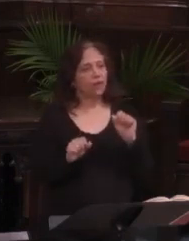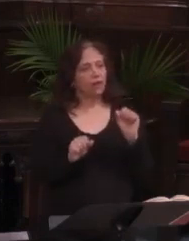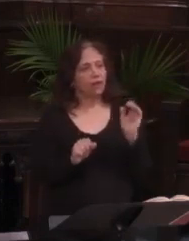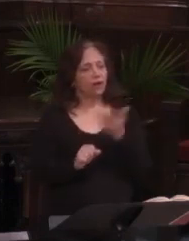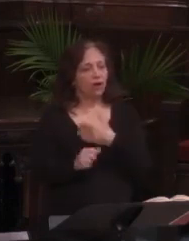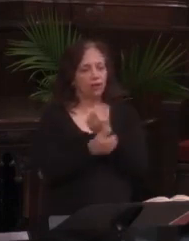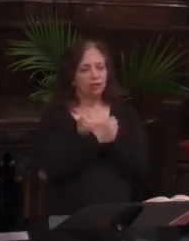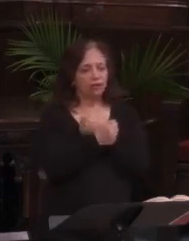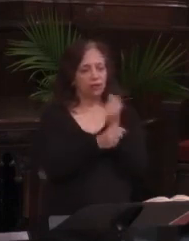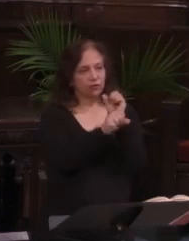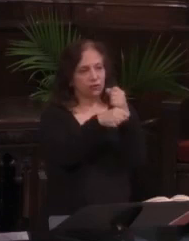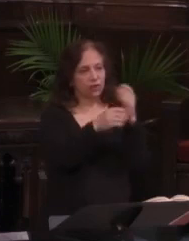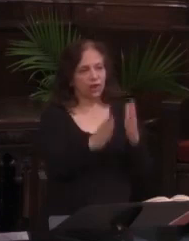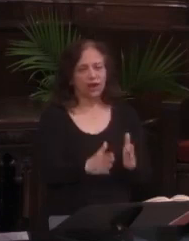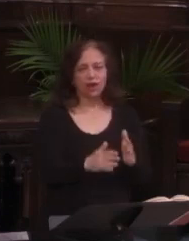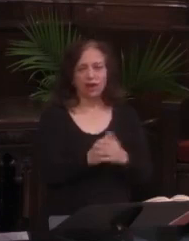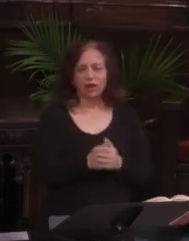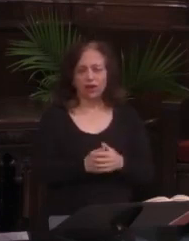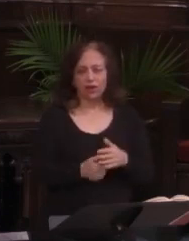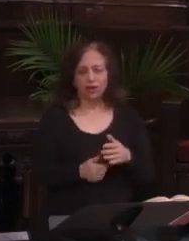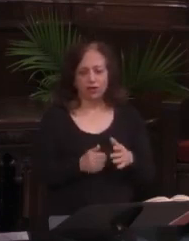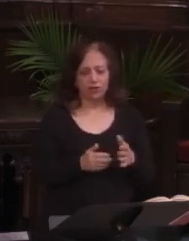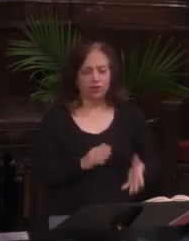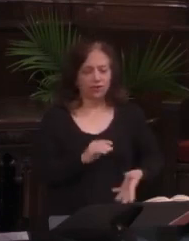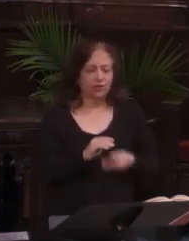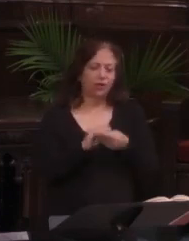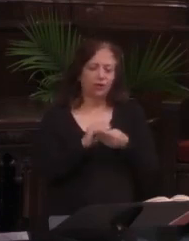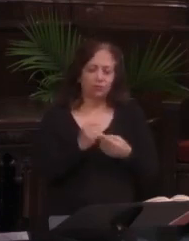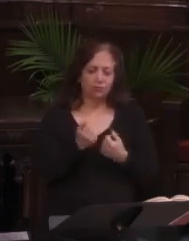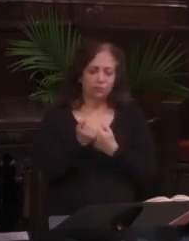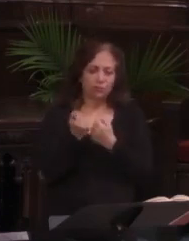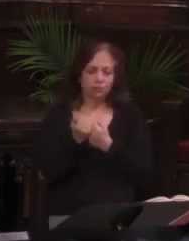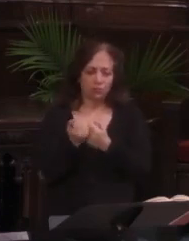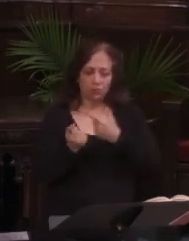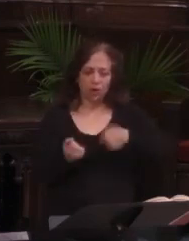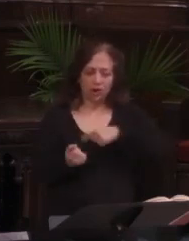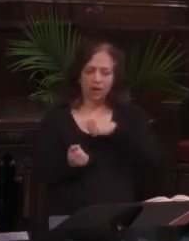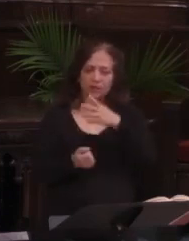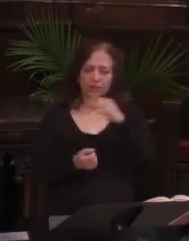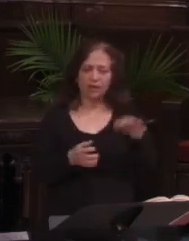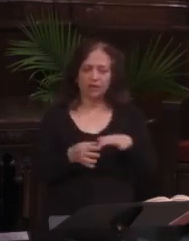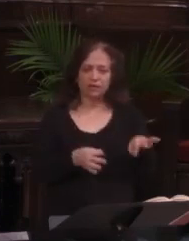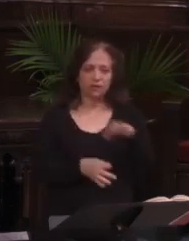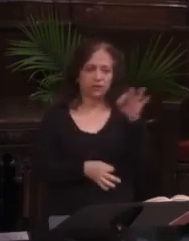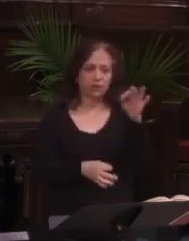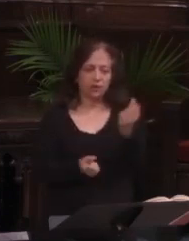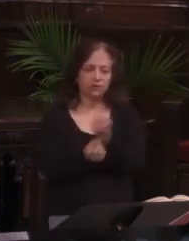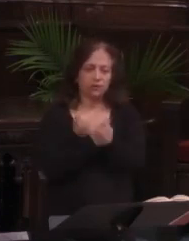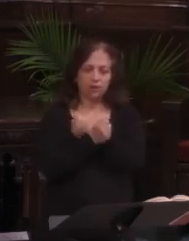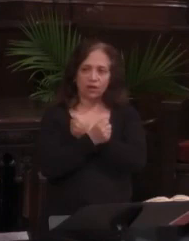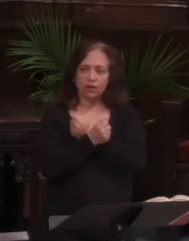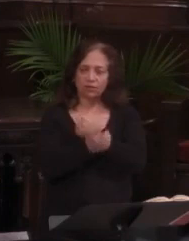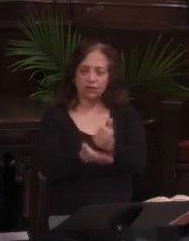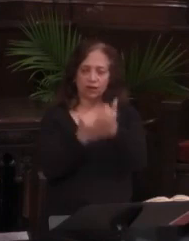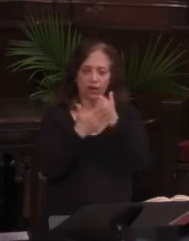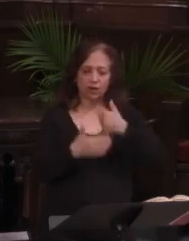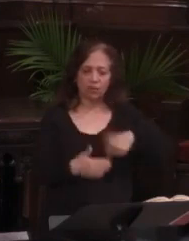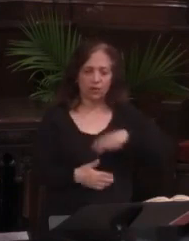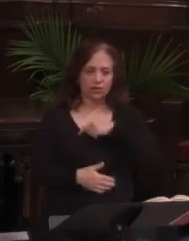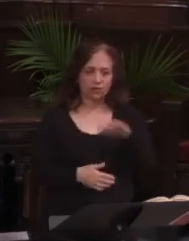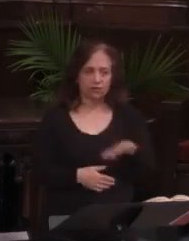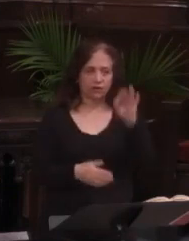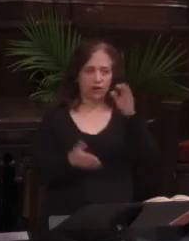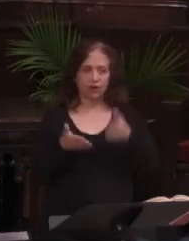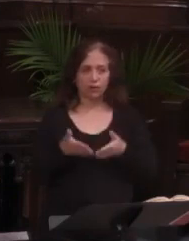through disillusionment and despair that clouds our vision. And may the Spirit of love help us to find our